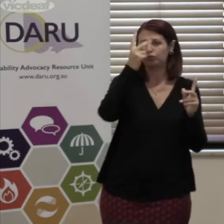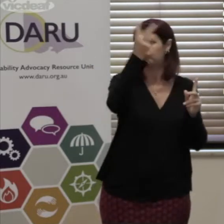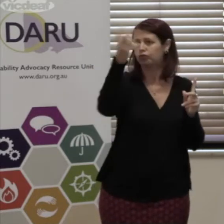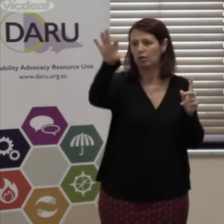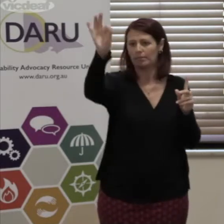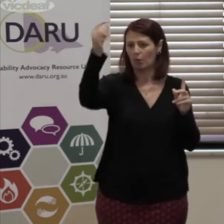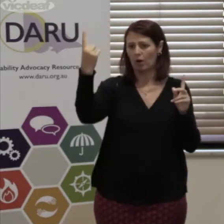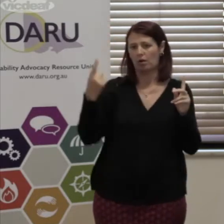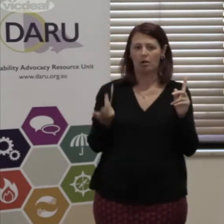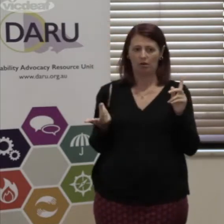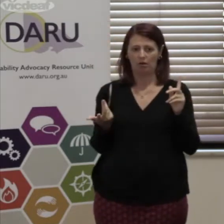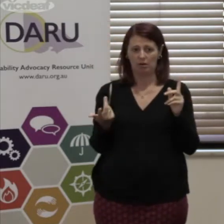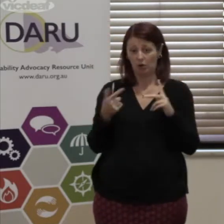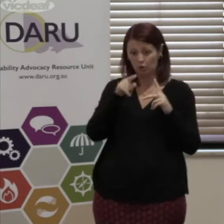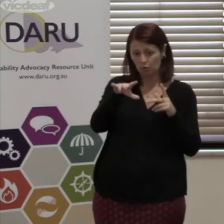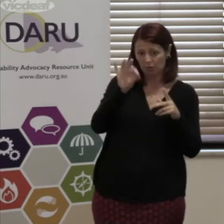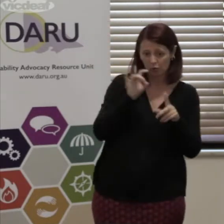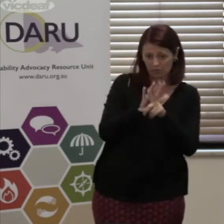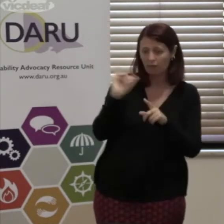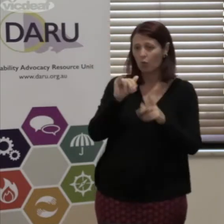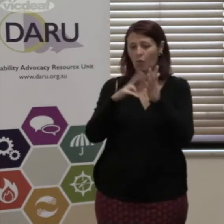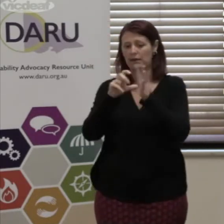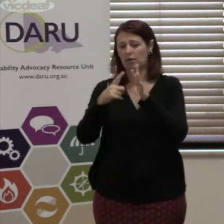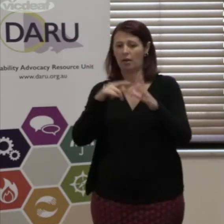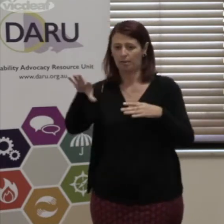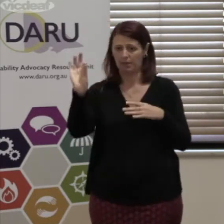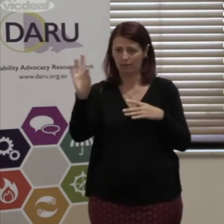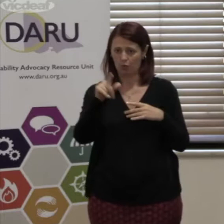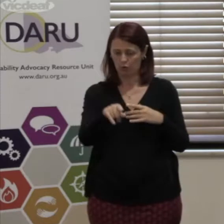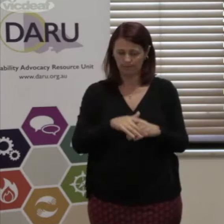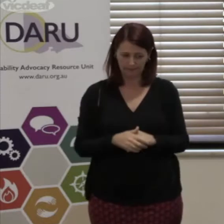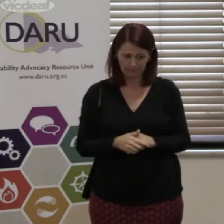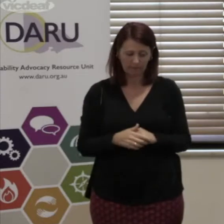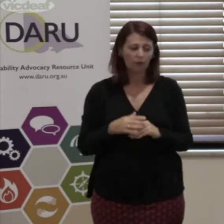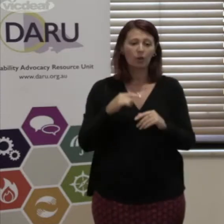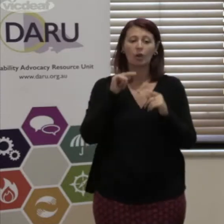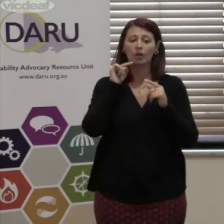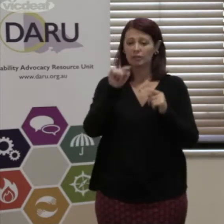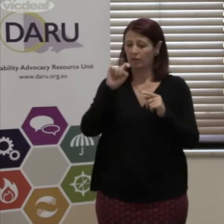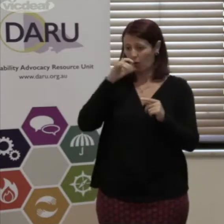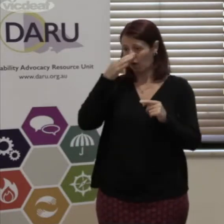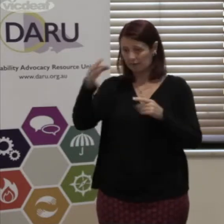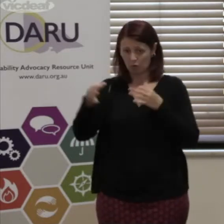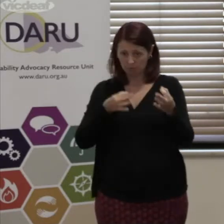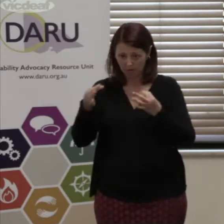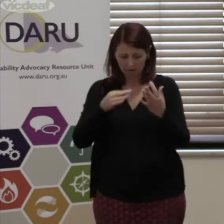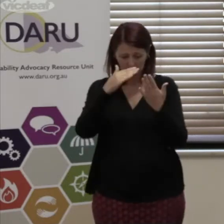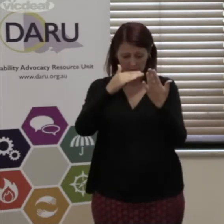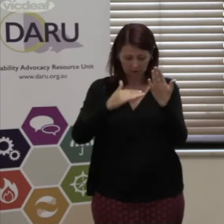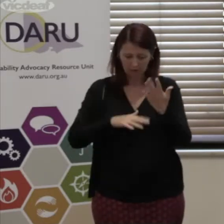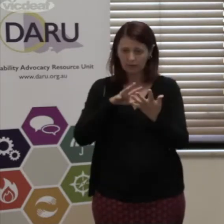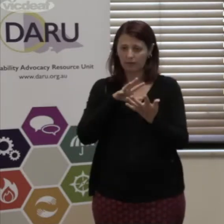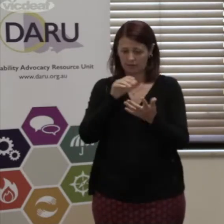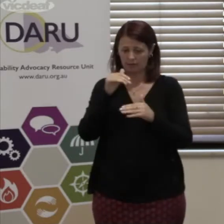random selector. The NDIA sends a copy of the participant plan and a request for service, and it completes the service